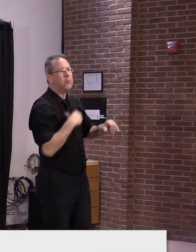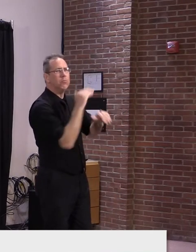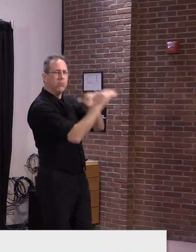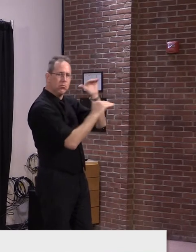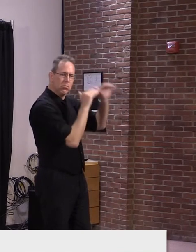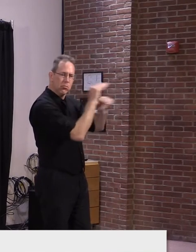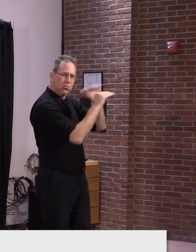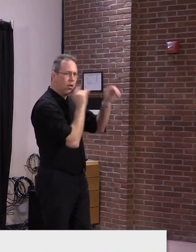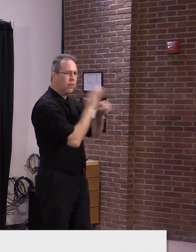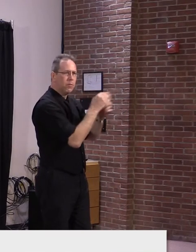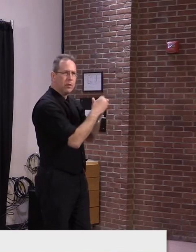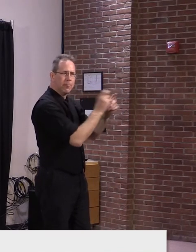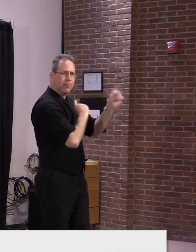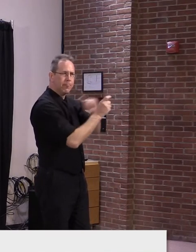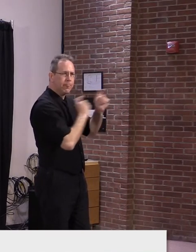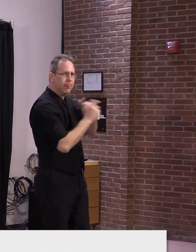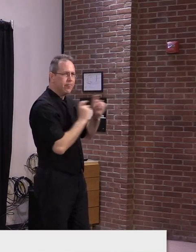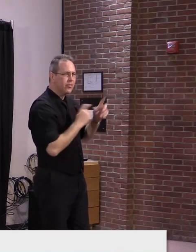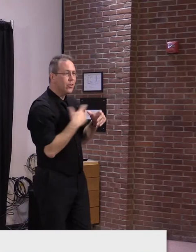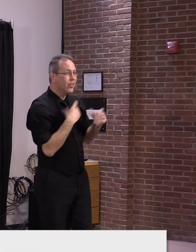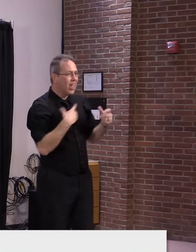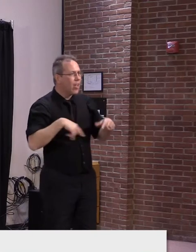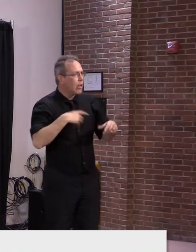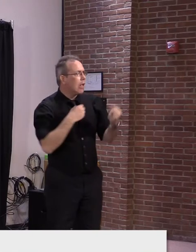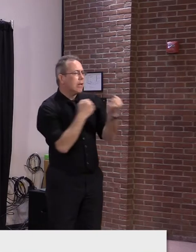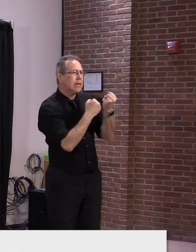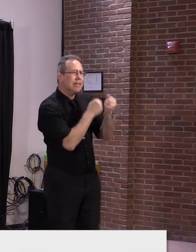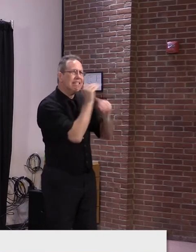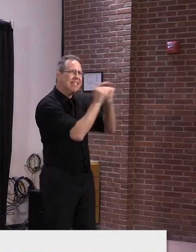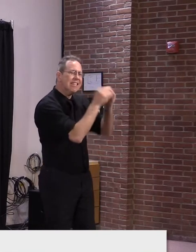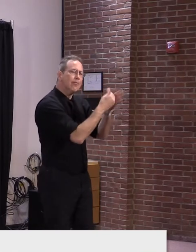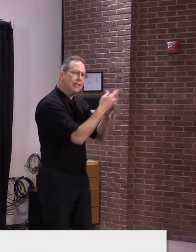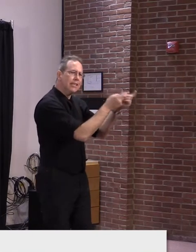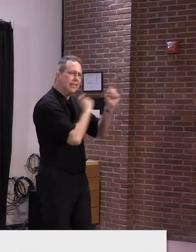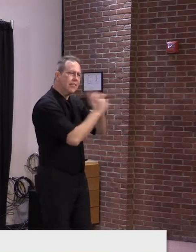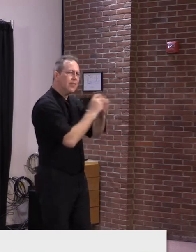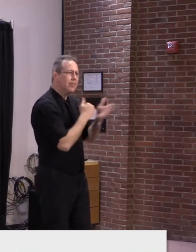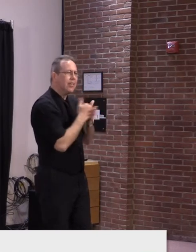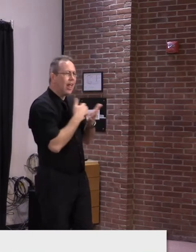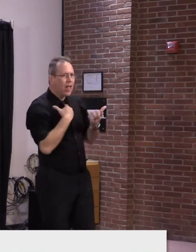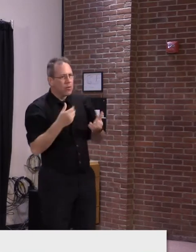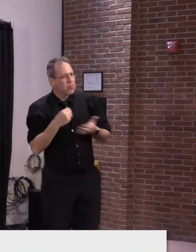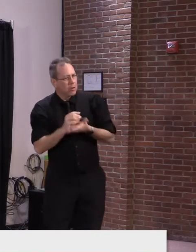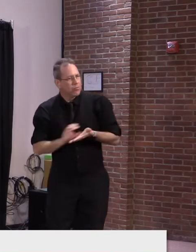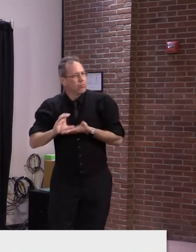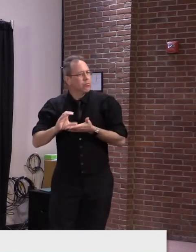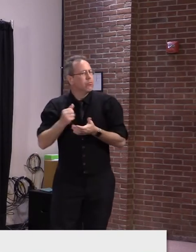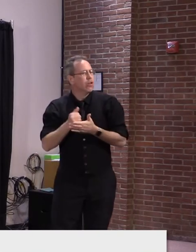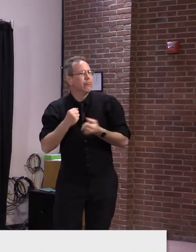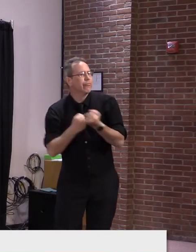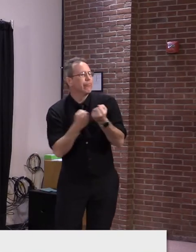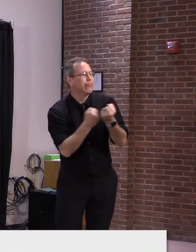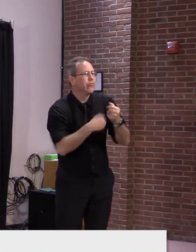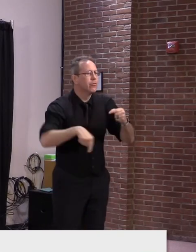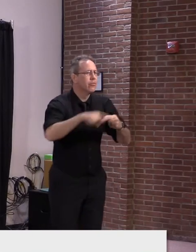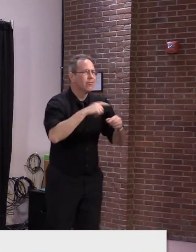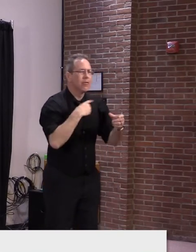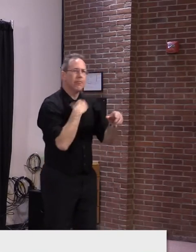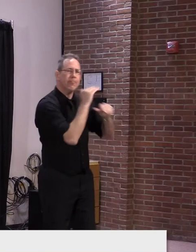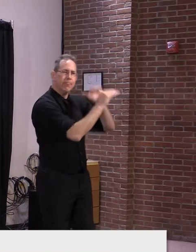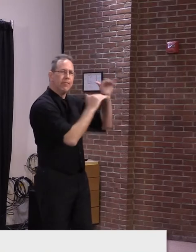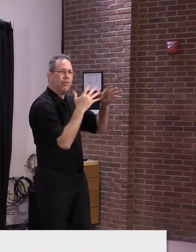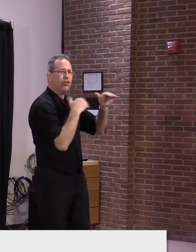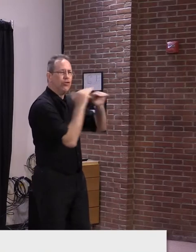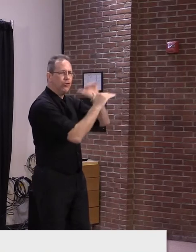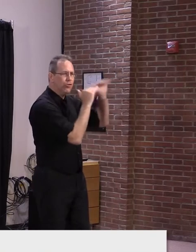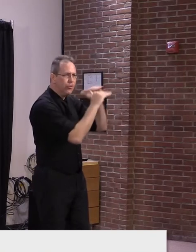are advocating for the funding to be re-implemented by Congress. So I think